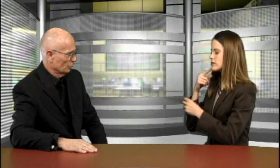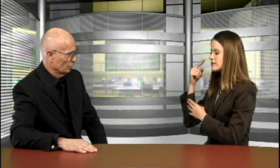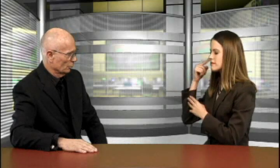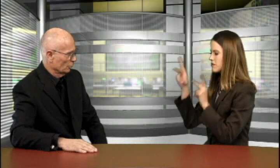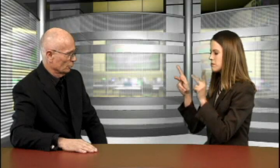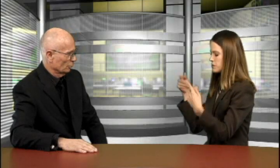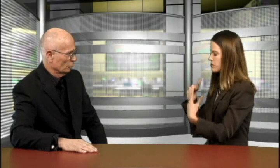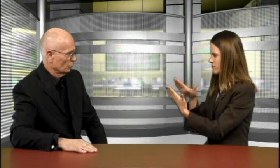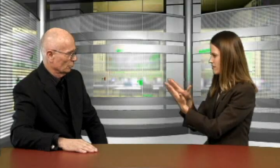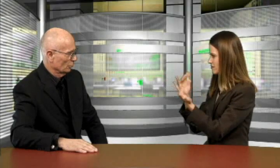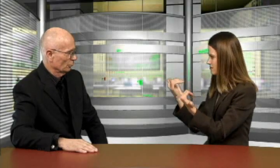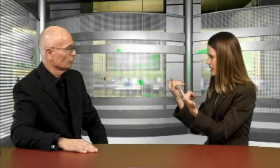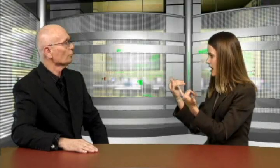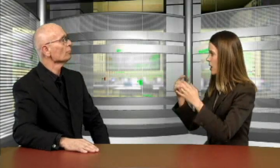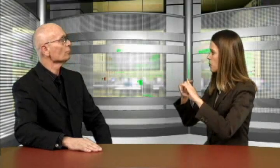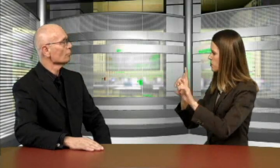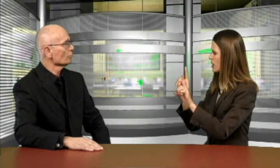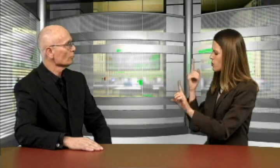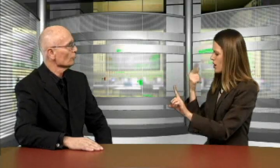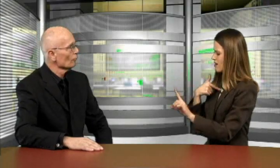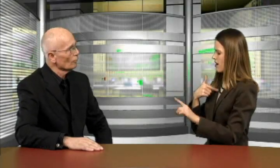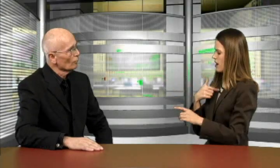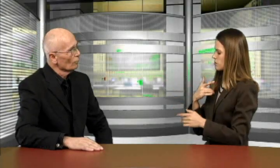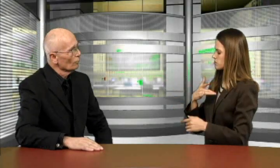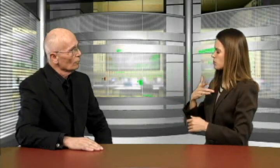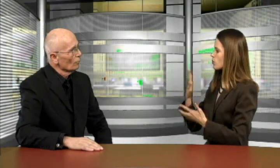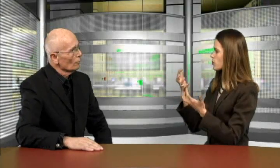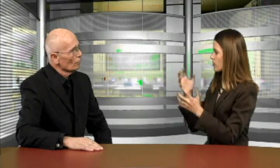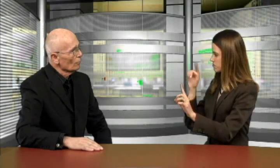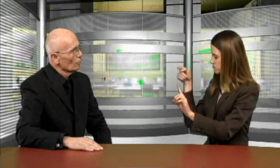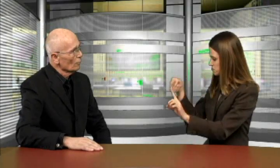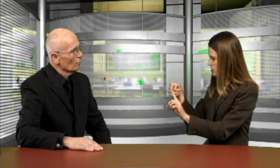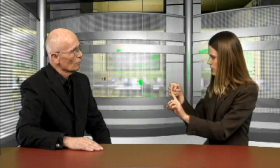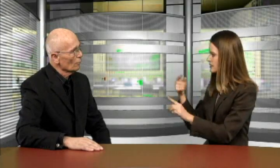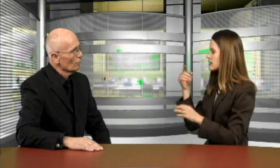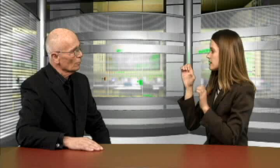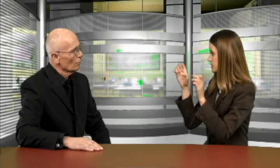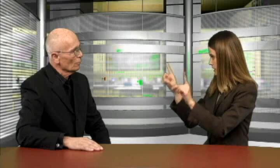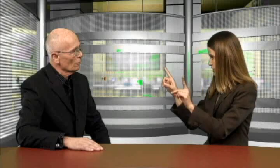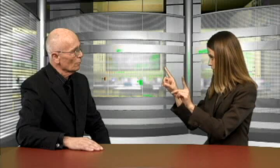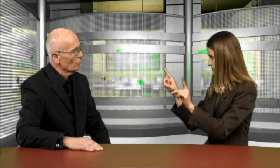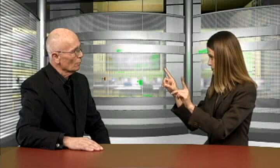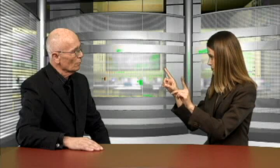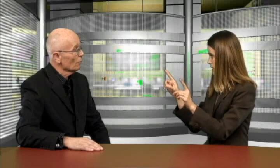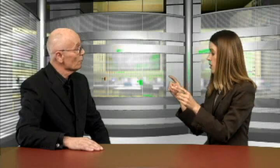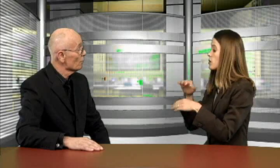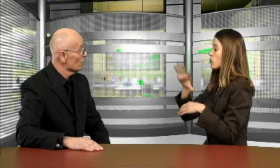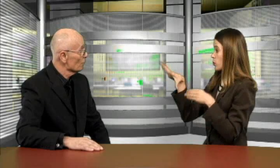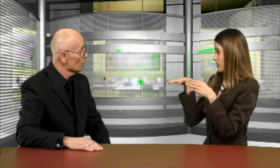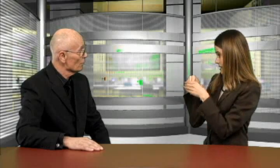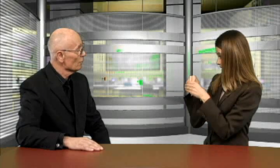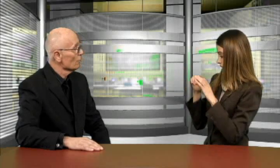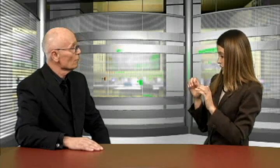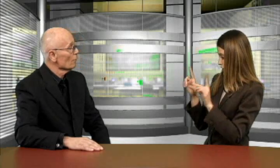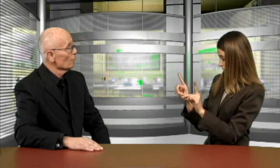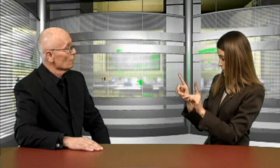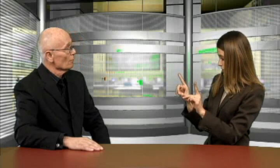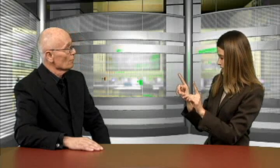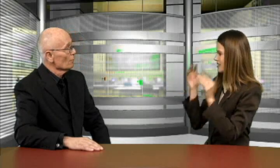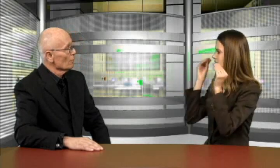Well, there are quite a few issues that deaf people face today, but one that I would really like to focus on is education. And